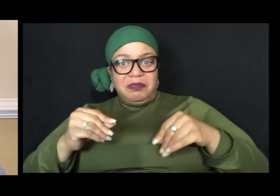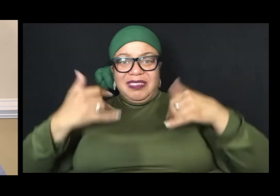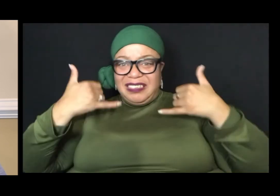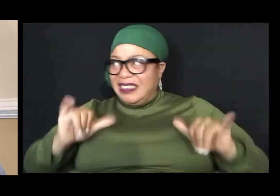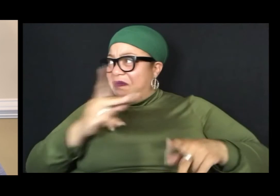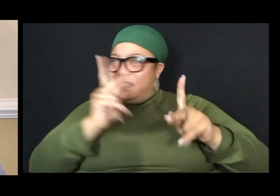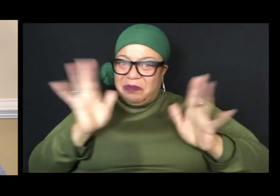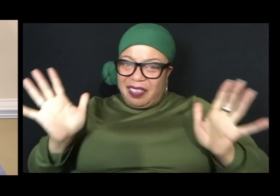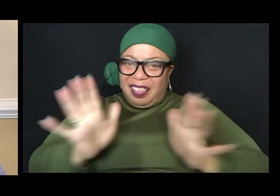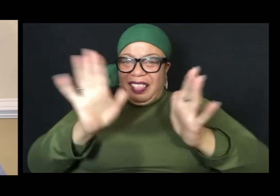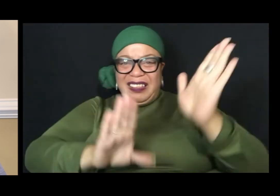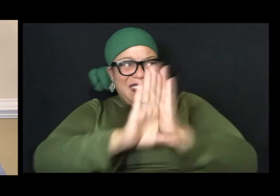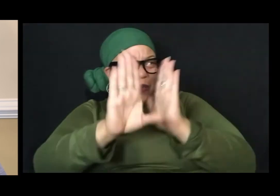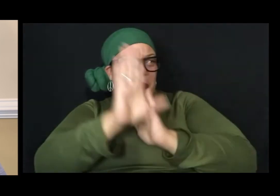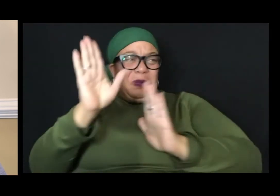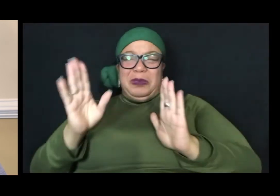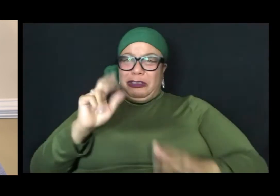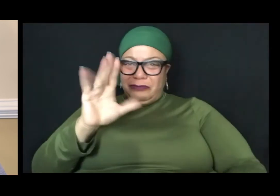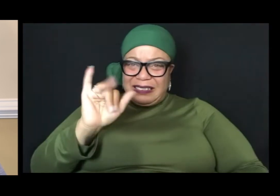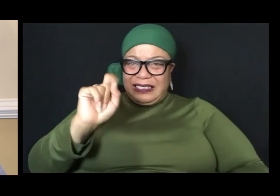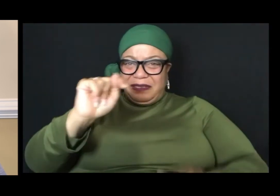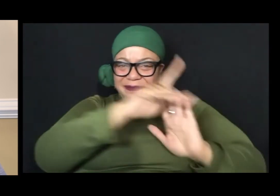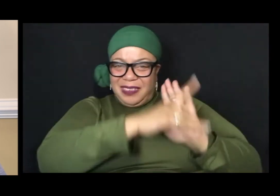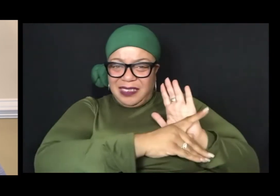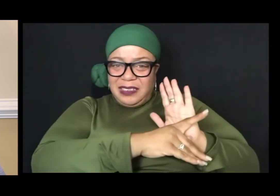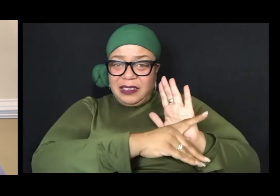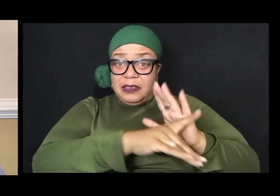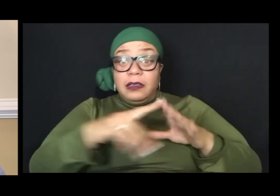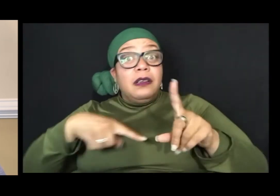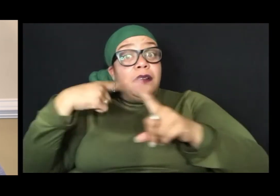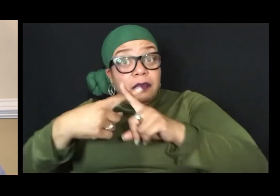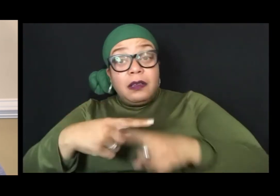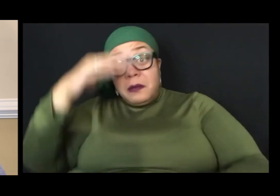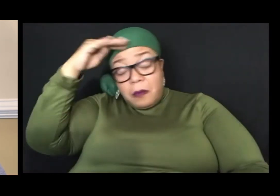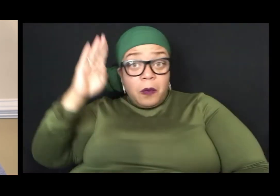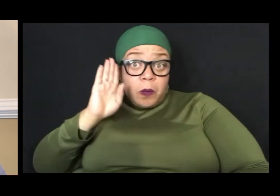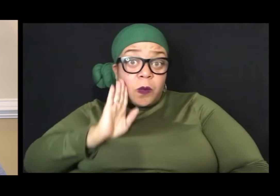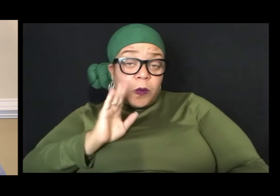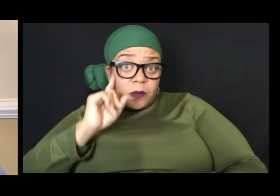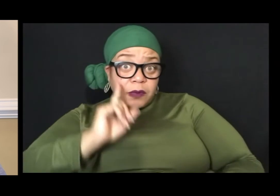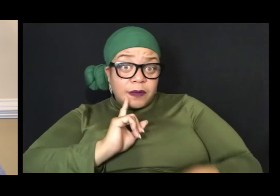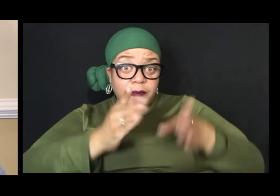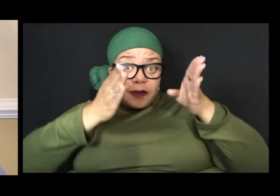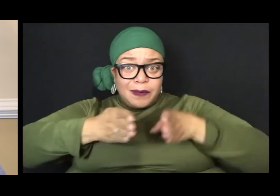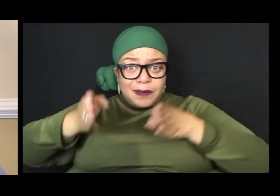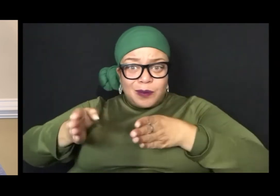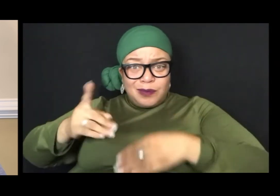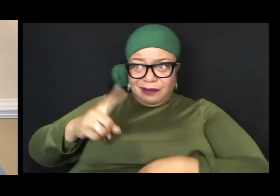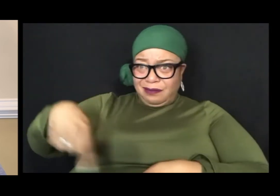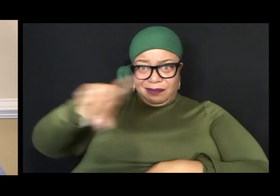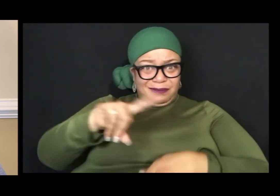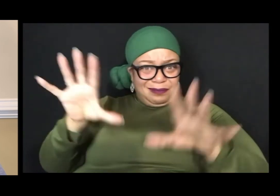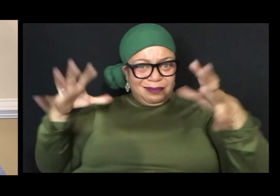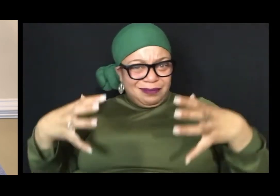enabling and developing racist policies still exist. Additionally, Black and